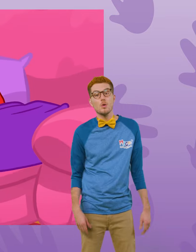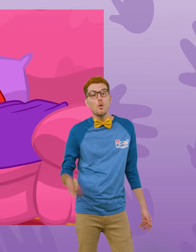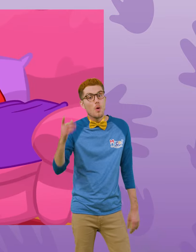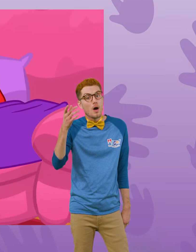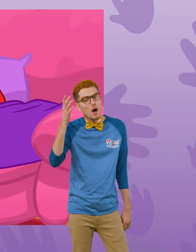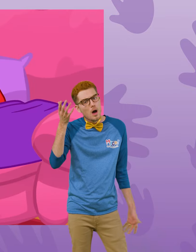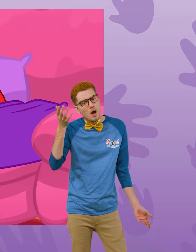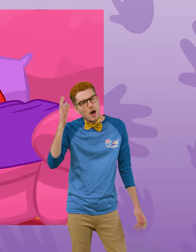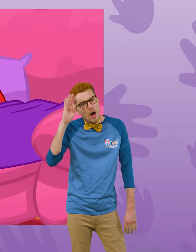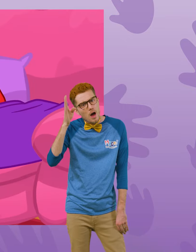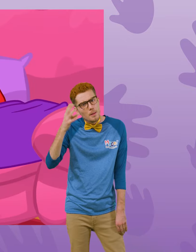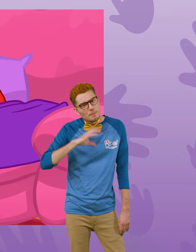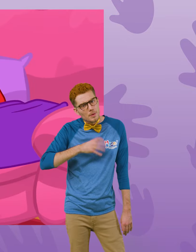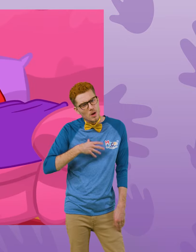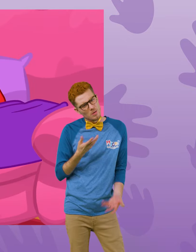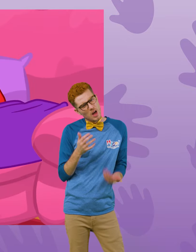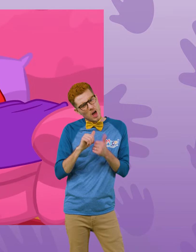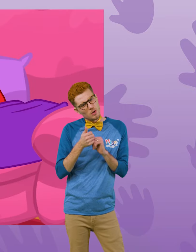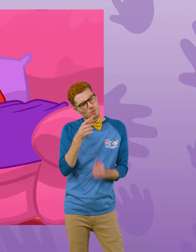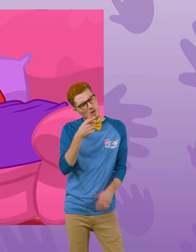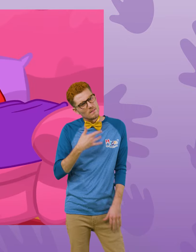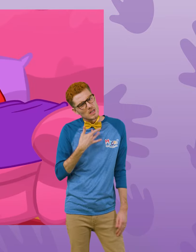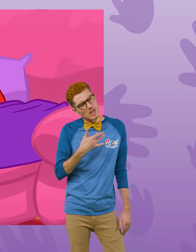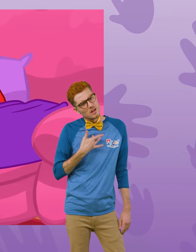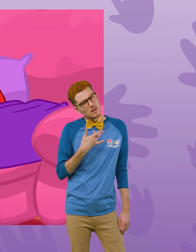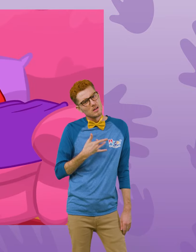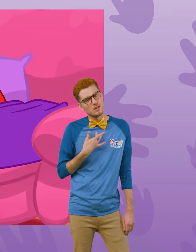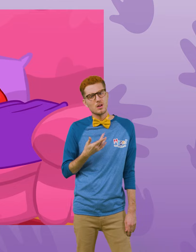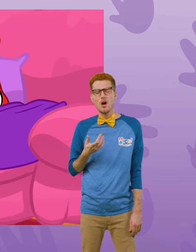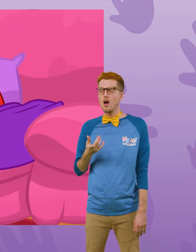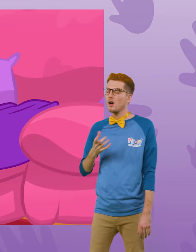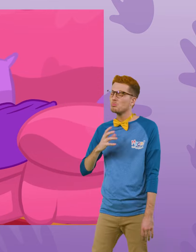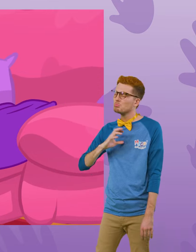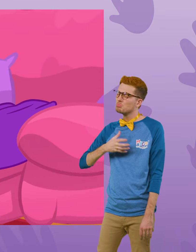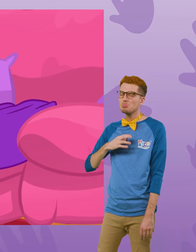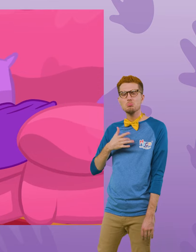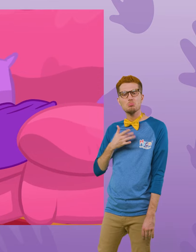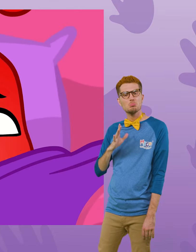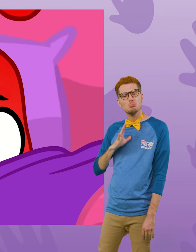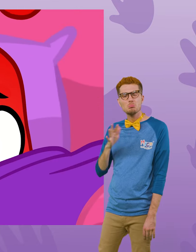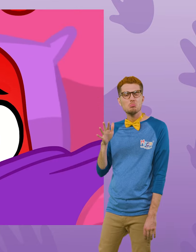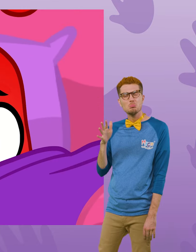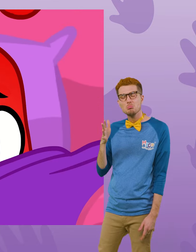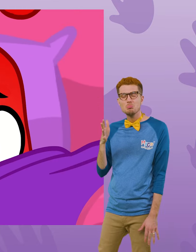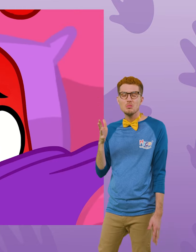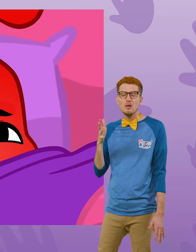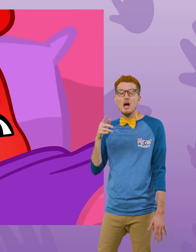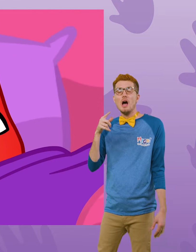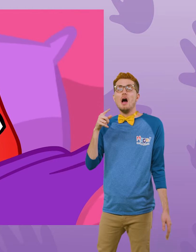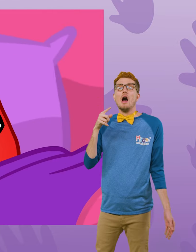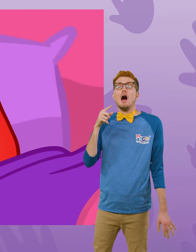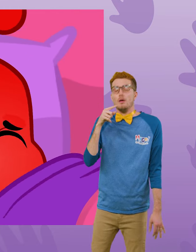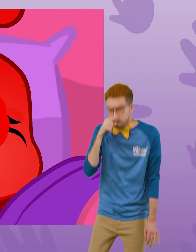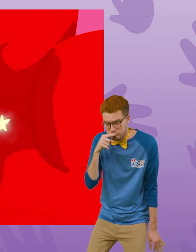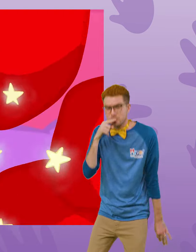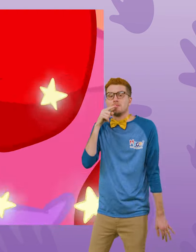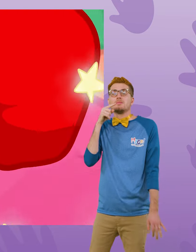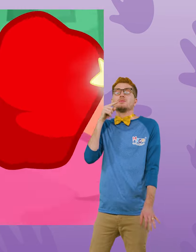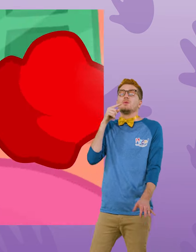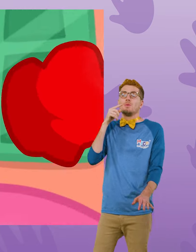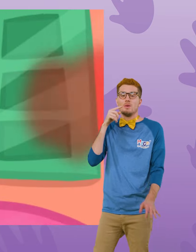Hi, Morphle. Aw, how are you feeling? Morphle, feel okay.